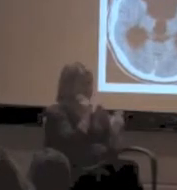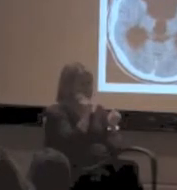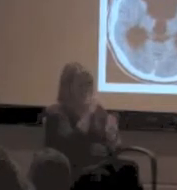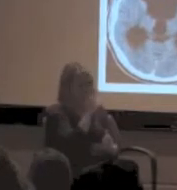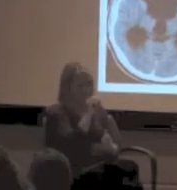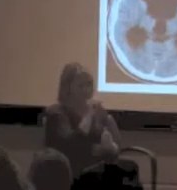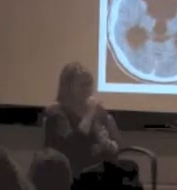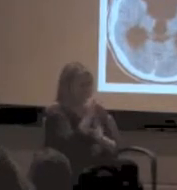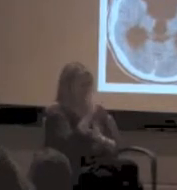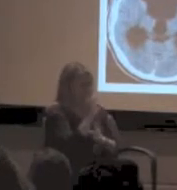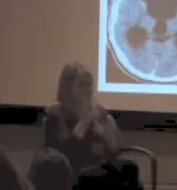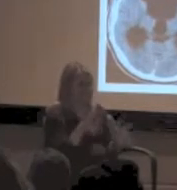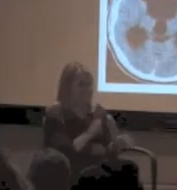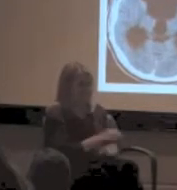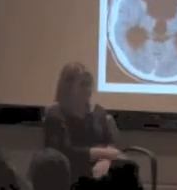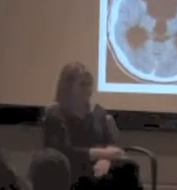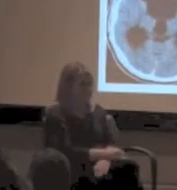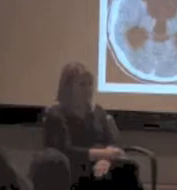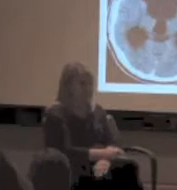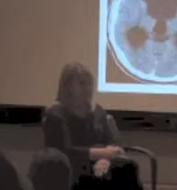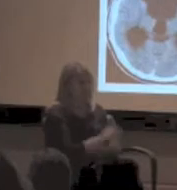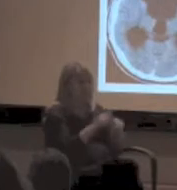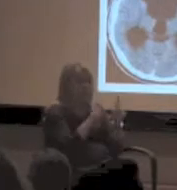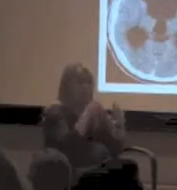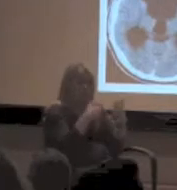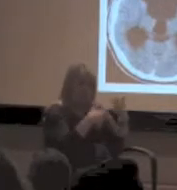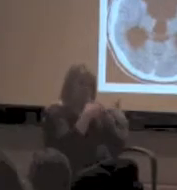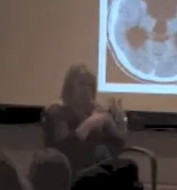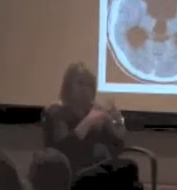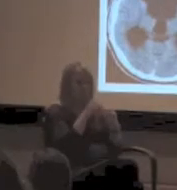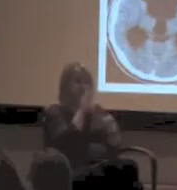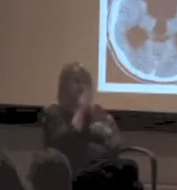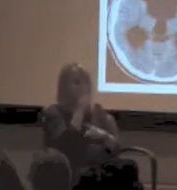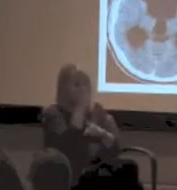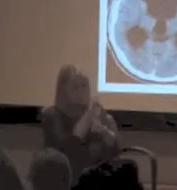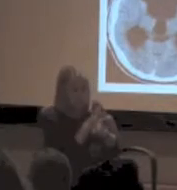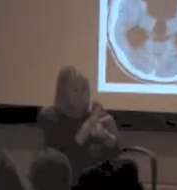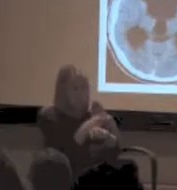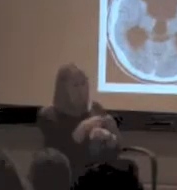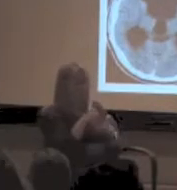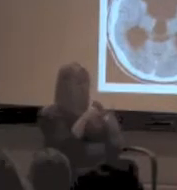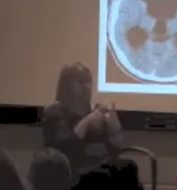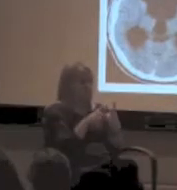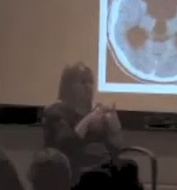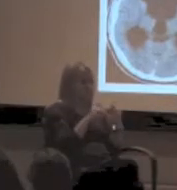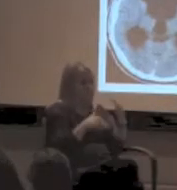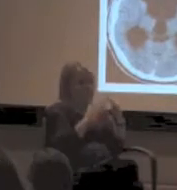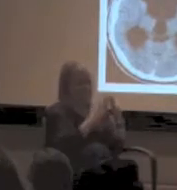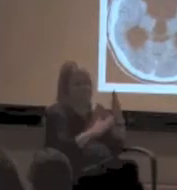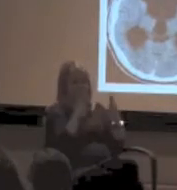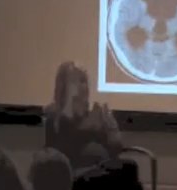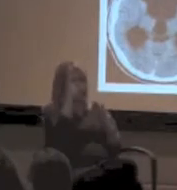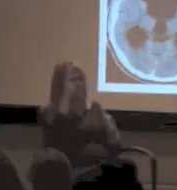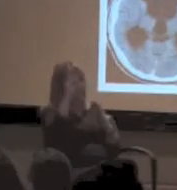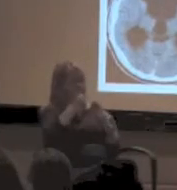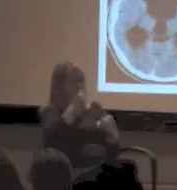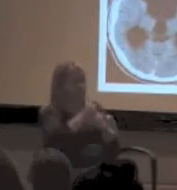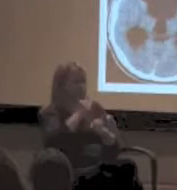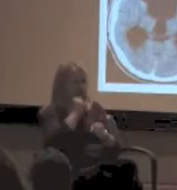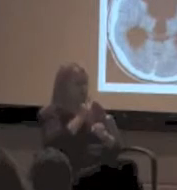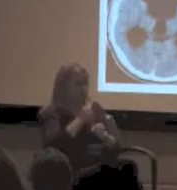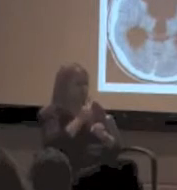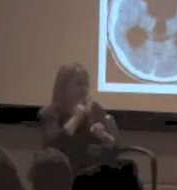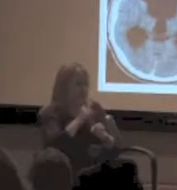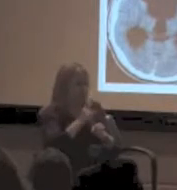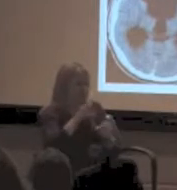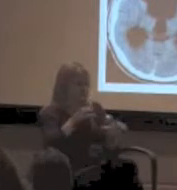in the magnet. So the problem is those 6-month-olds to 6 years, they don't cooperate very well. The MRI is a scary